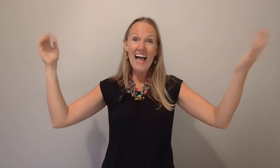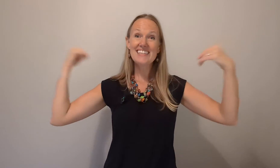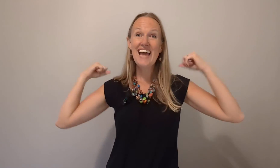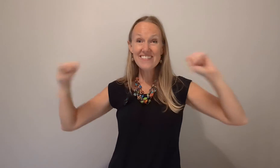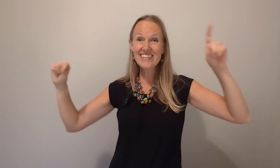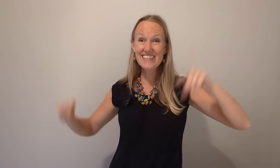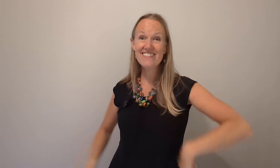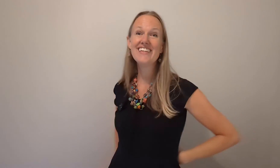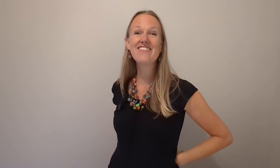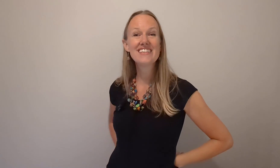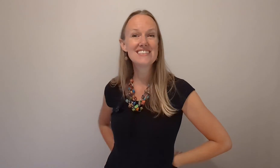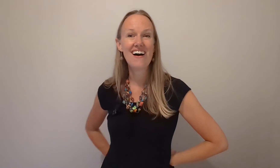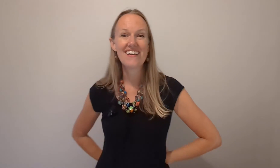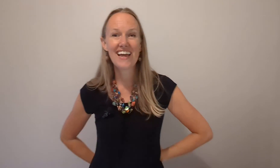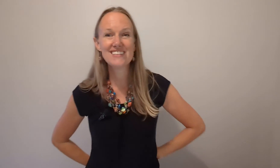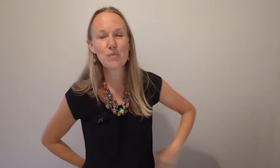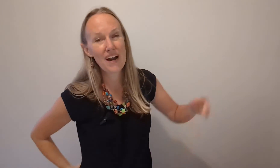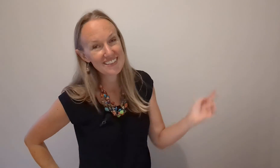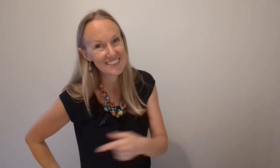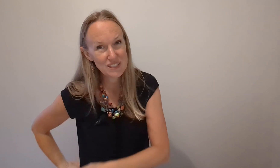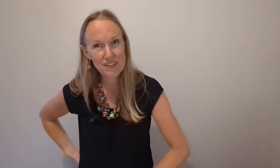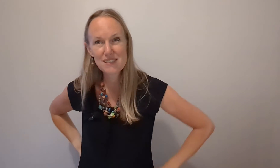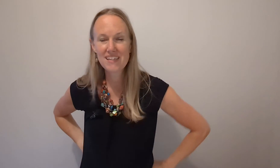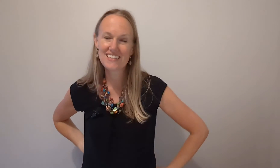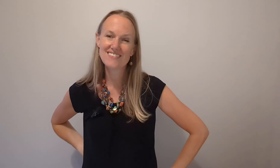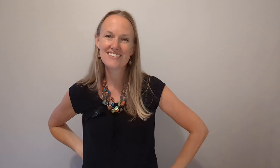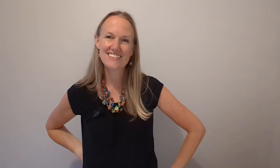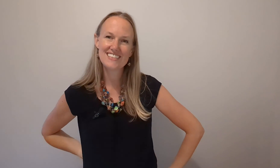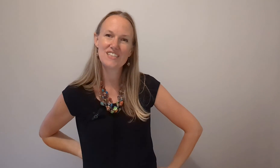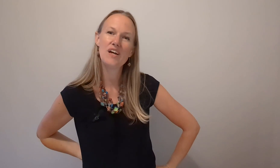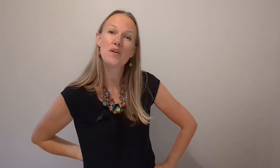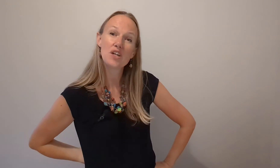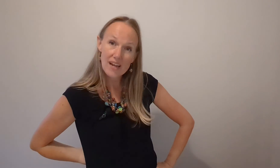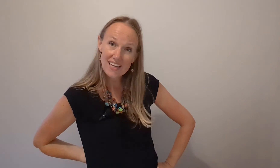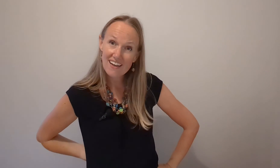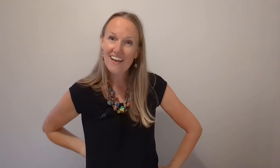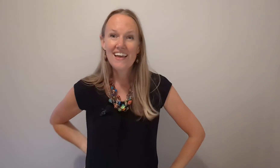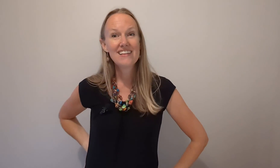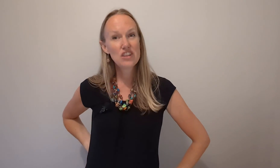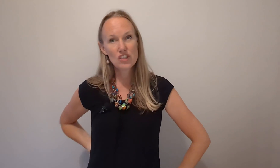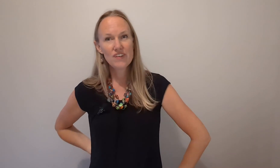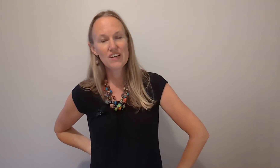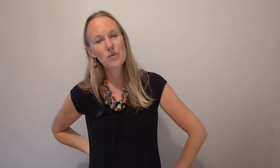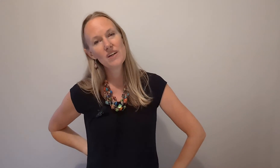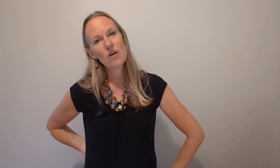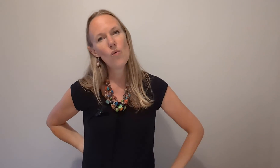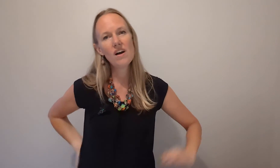And that's everything you need for this song, okay? So practice this one as many times as you need to. And when you're ready, in the third video, we're going to walk